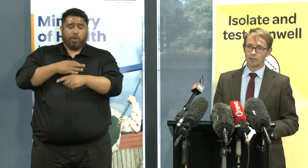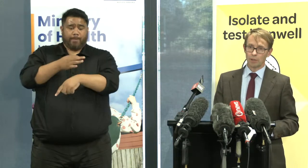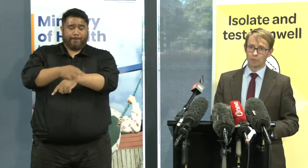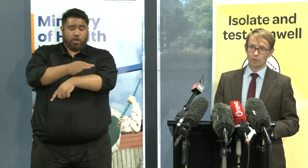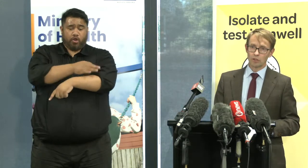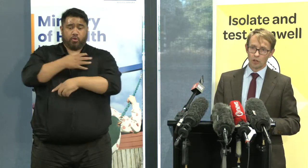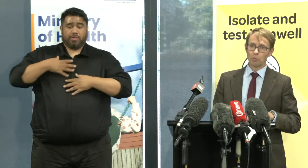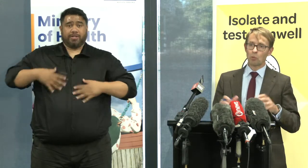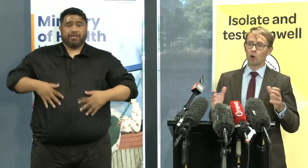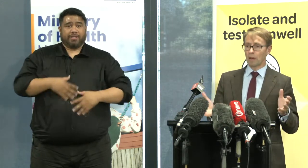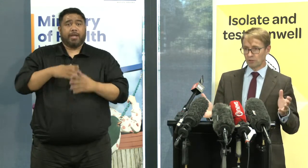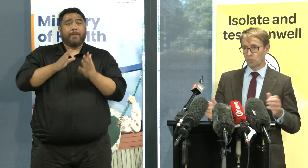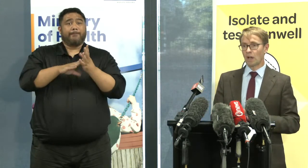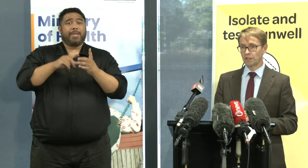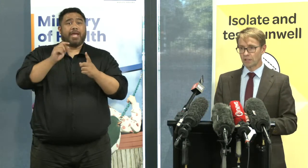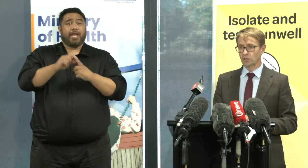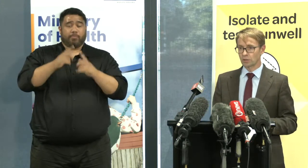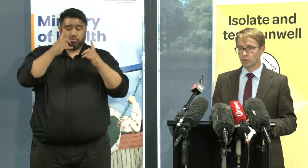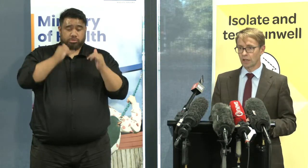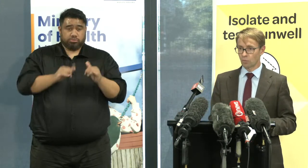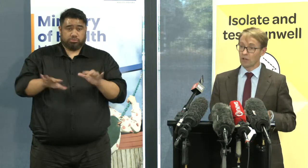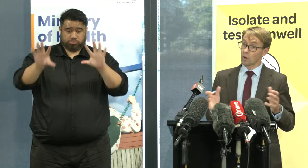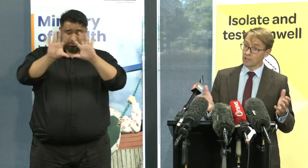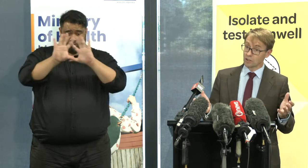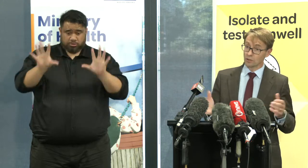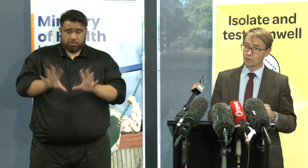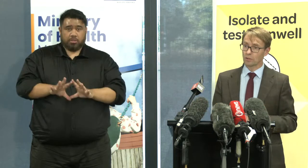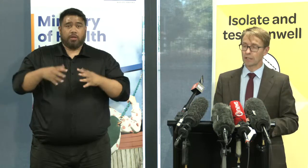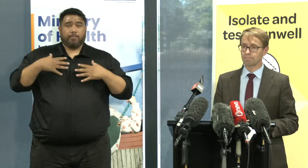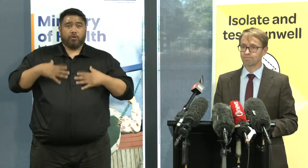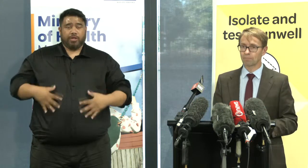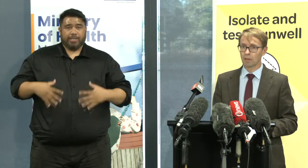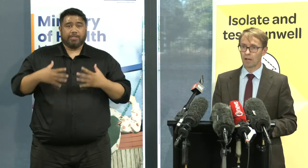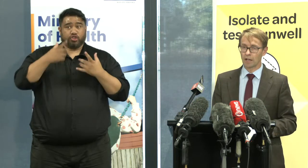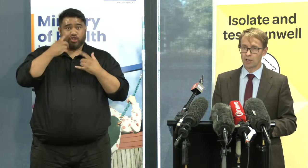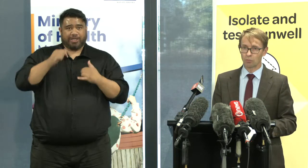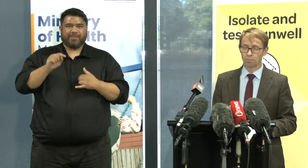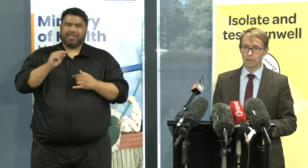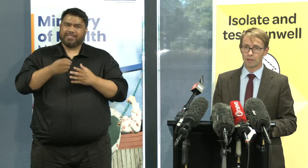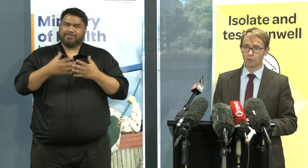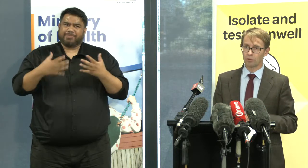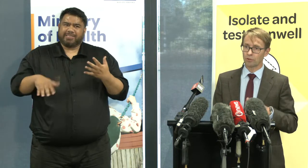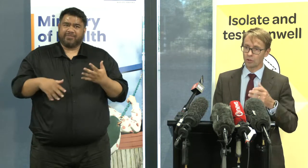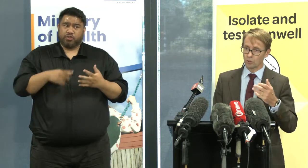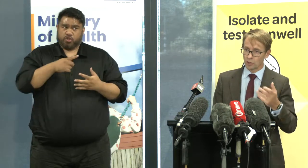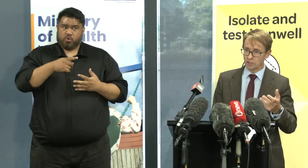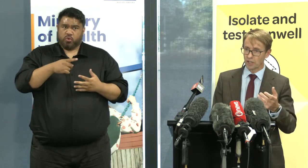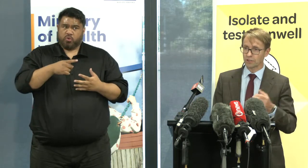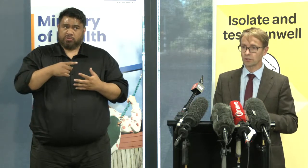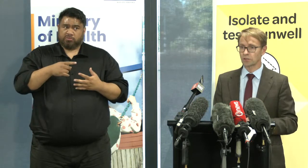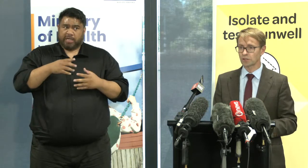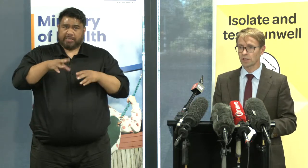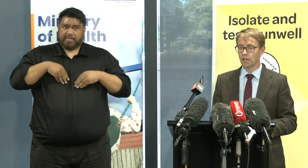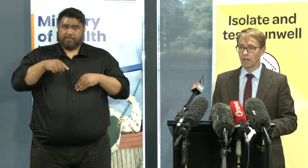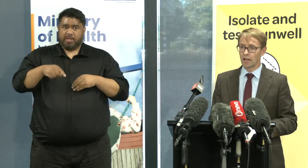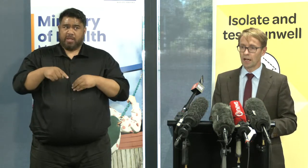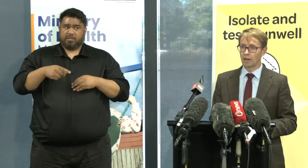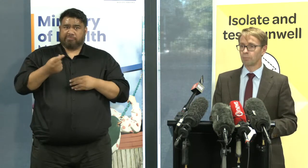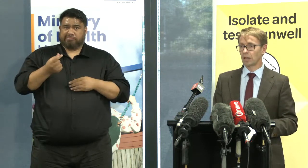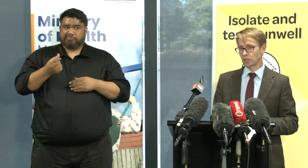Well, at the moment, mole maps are one way to help with early